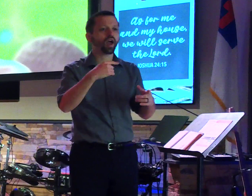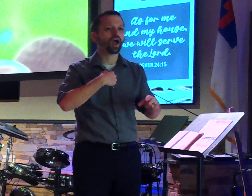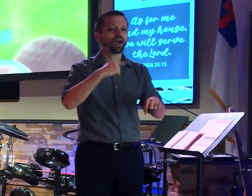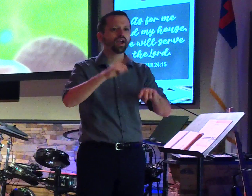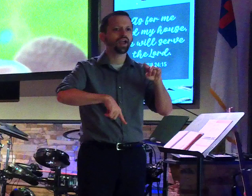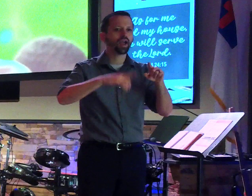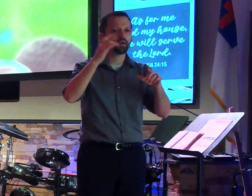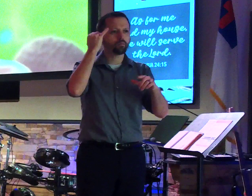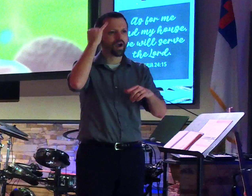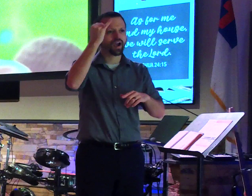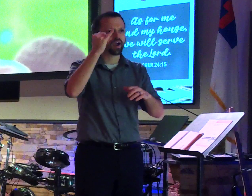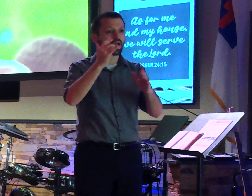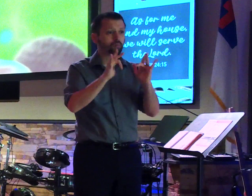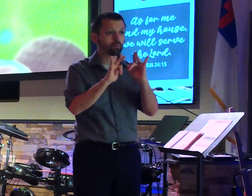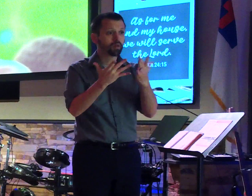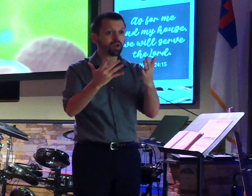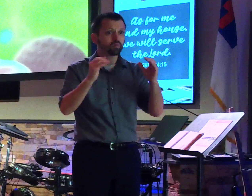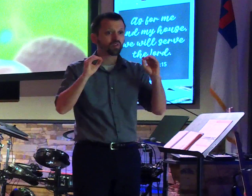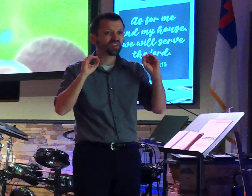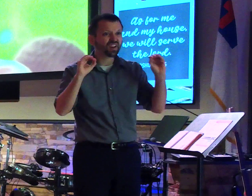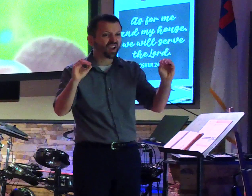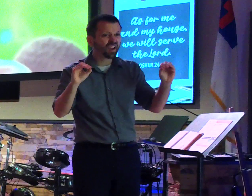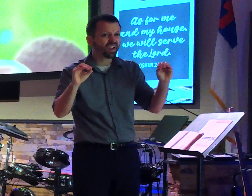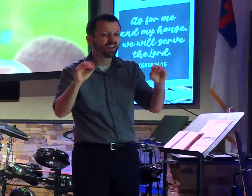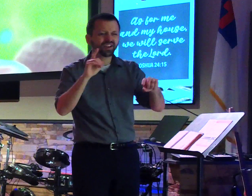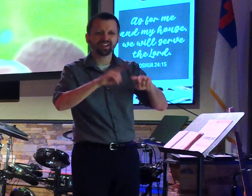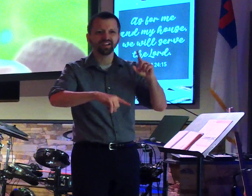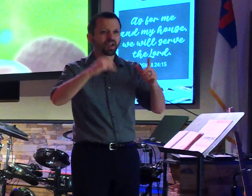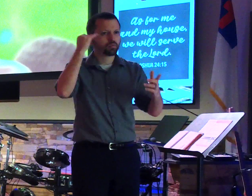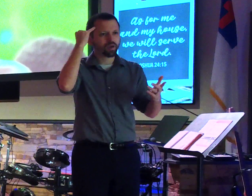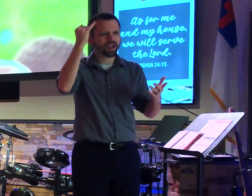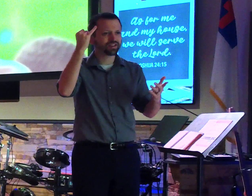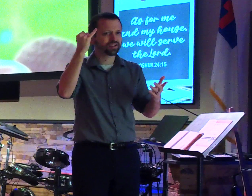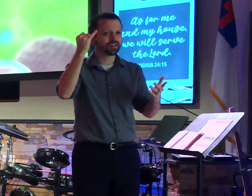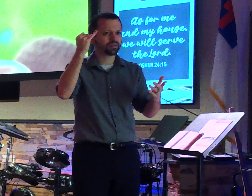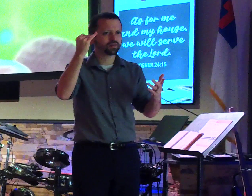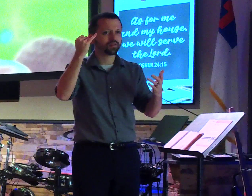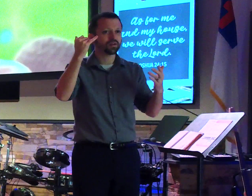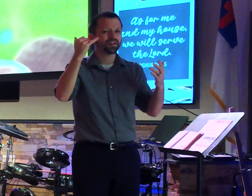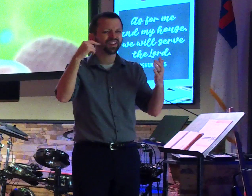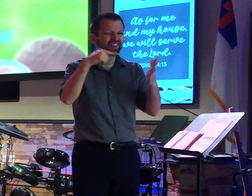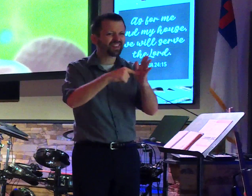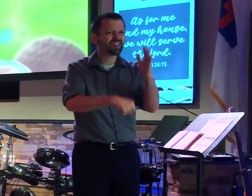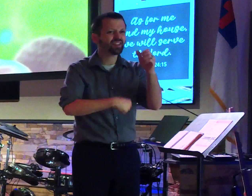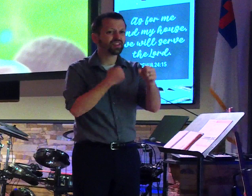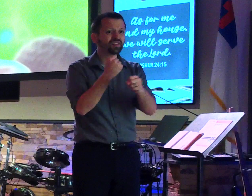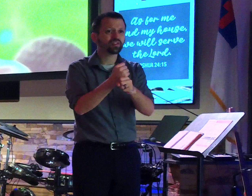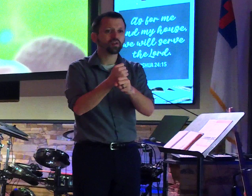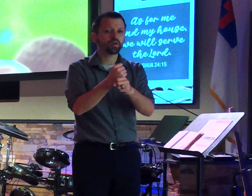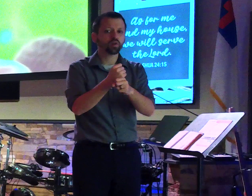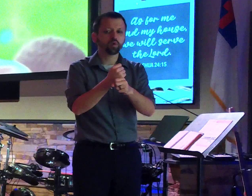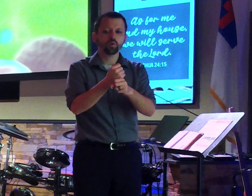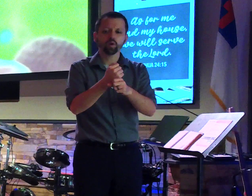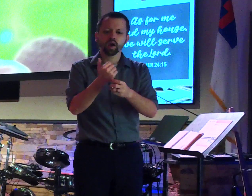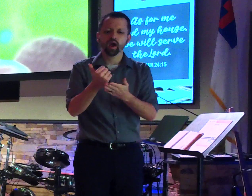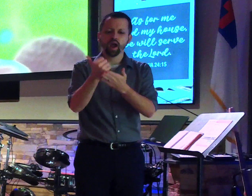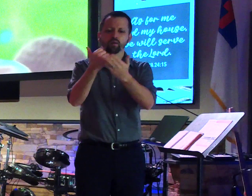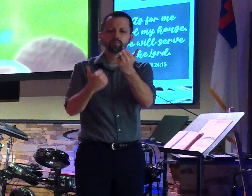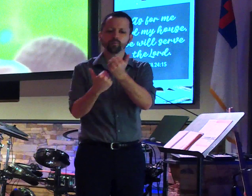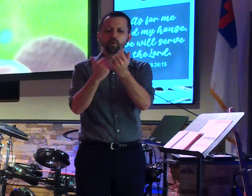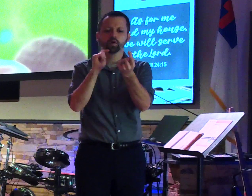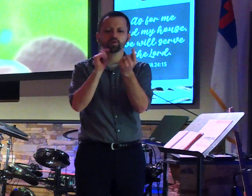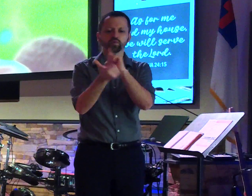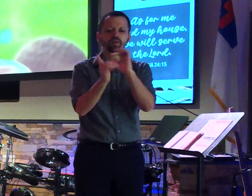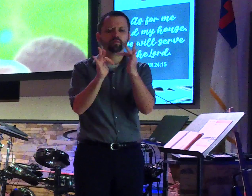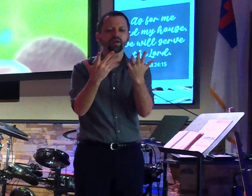Bible. And so this year, we're going to be able to partner to bring a Bible into 11 different